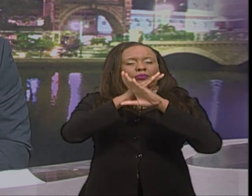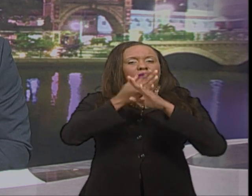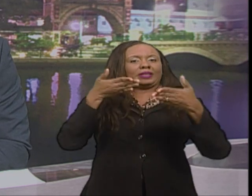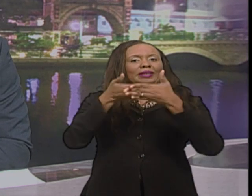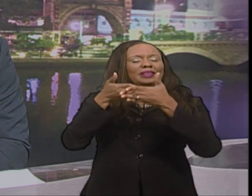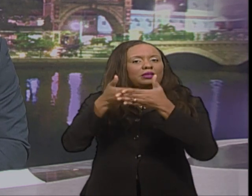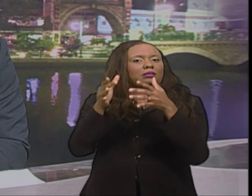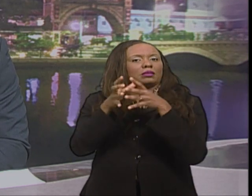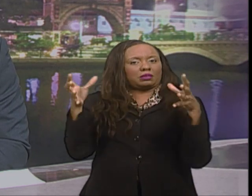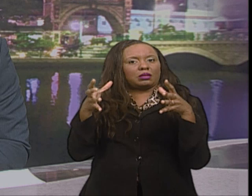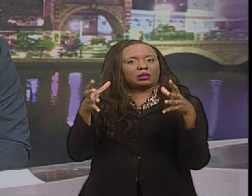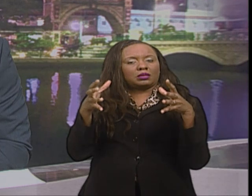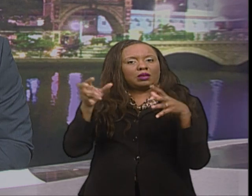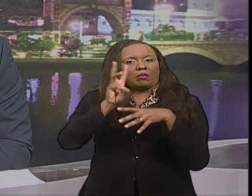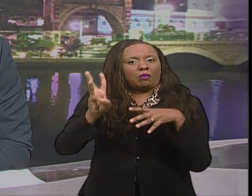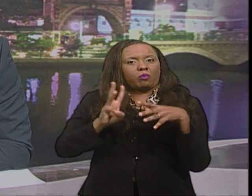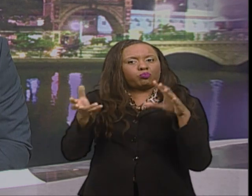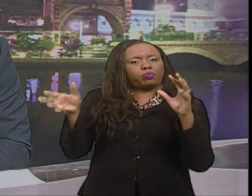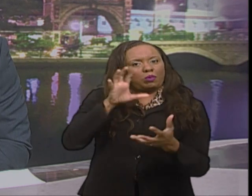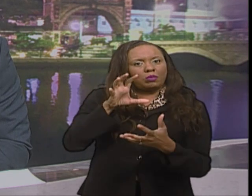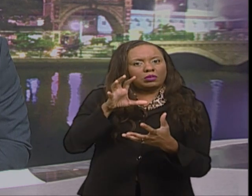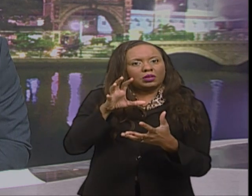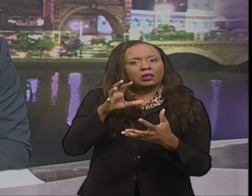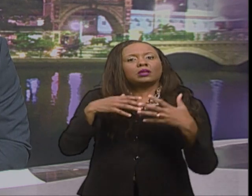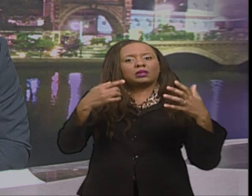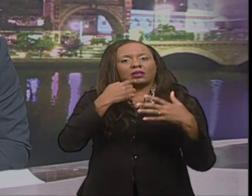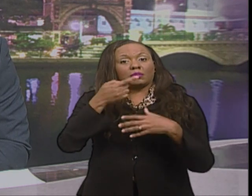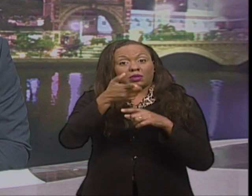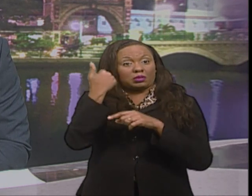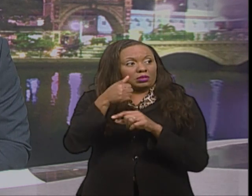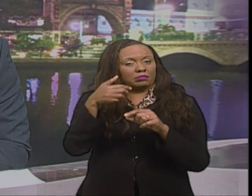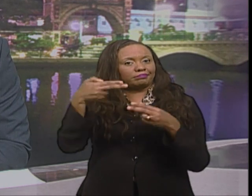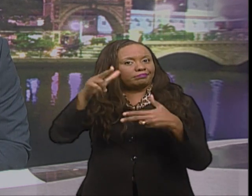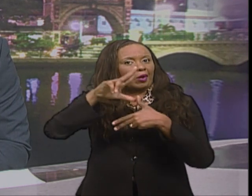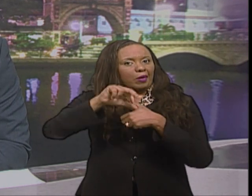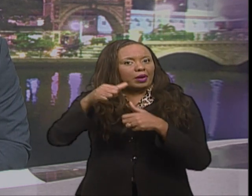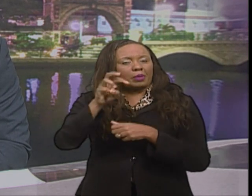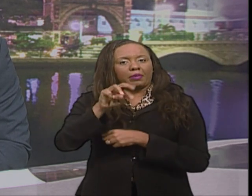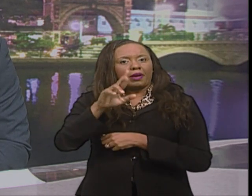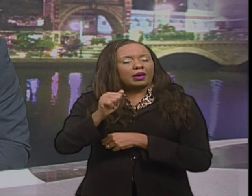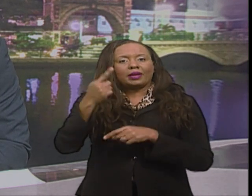rebuilding and economic partnership consultation, stated the government in the wake of Hurricane Maria cannot do it alone.